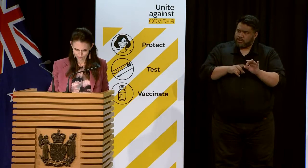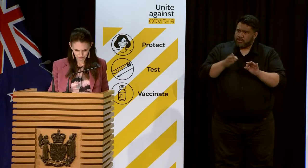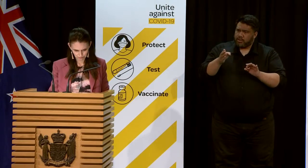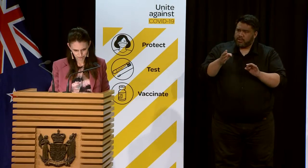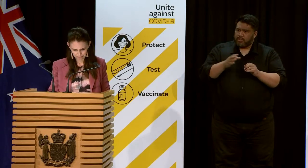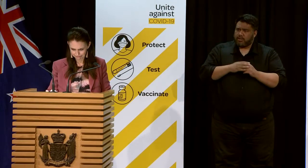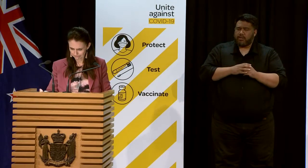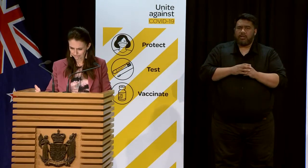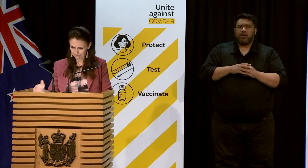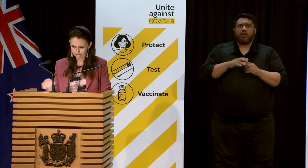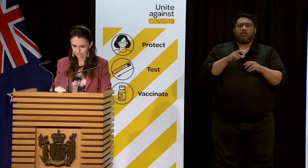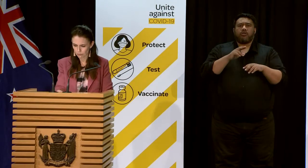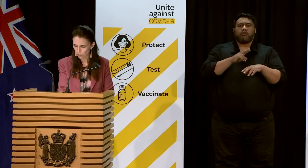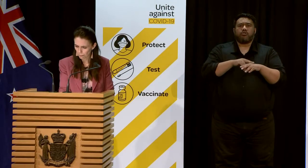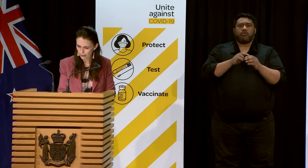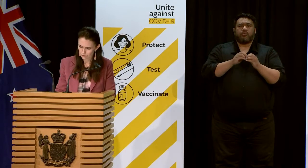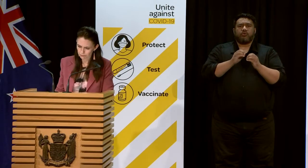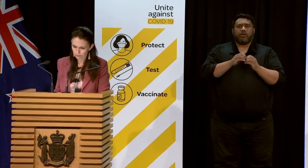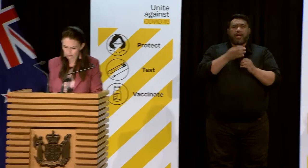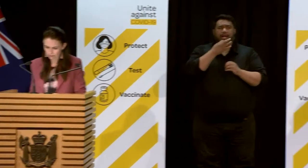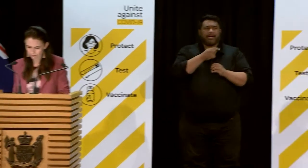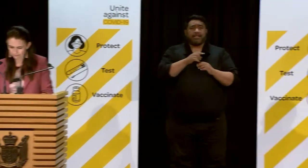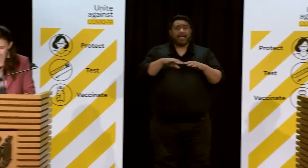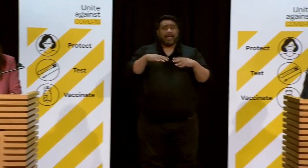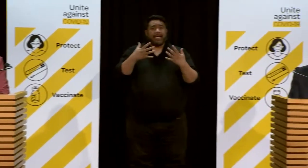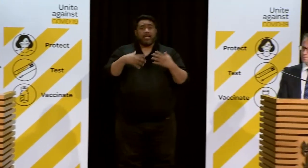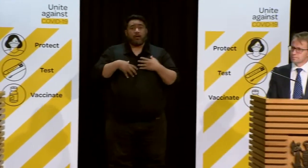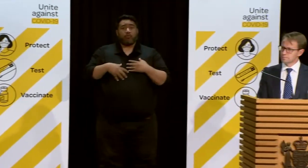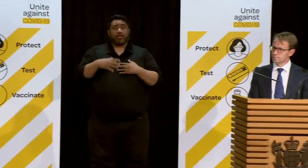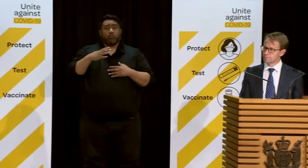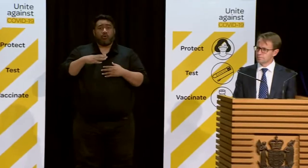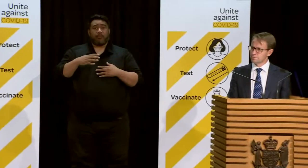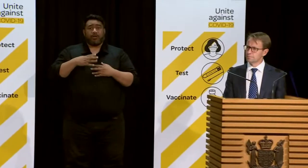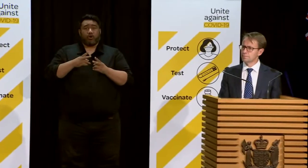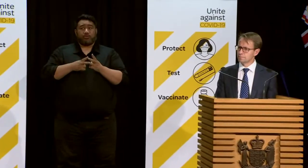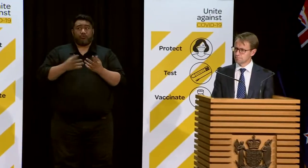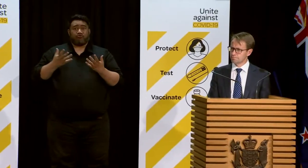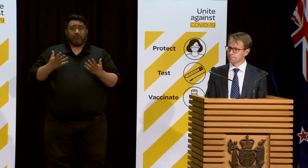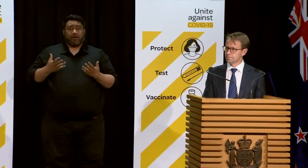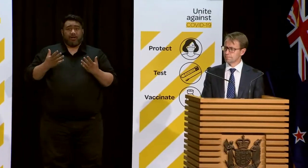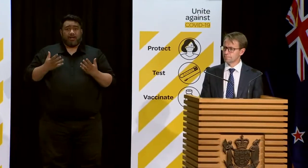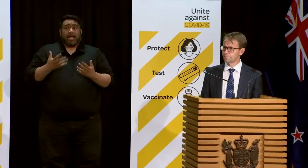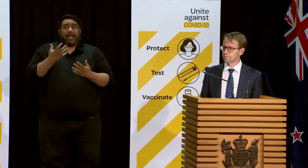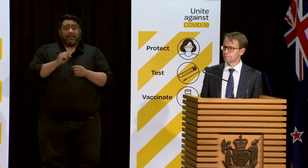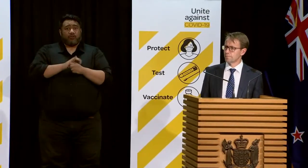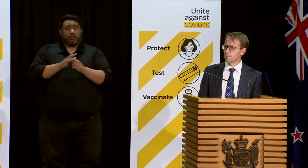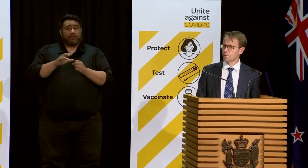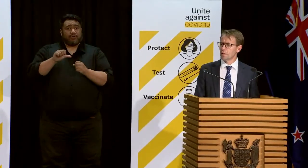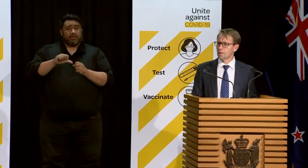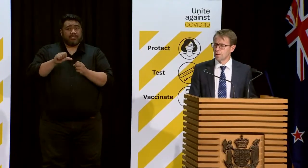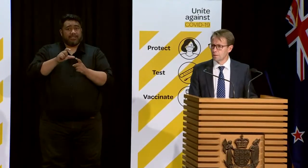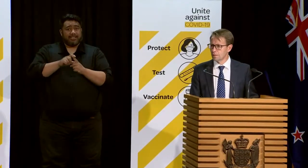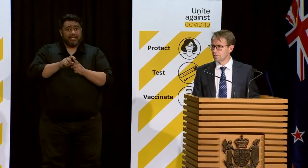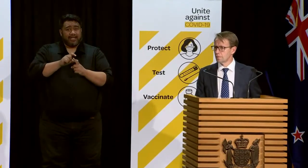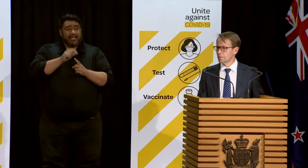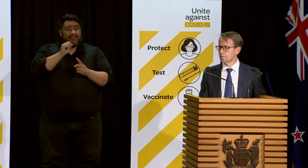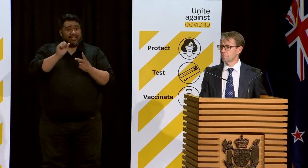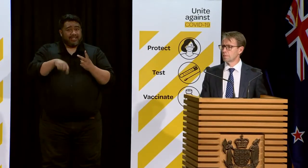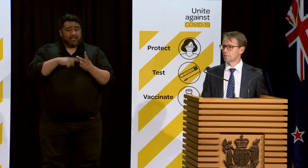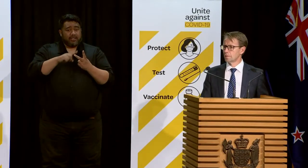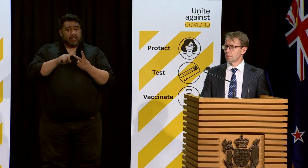Dr. Bloomfield, are there any pregnant women in hospital at the moment with COVID-19? And if so, are